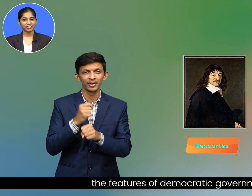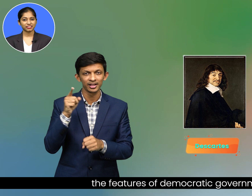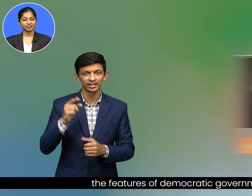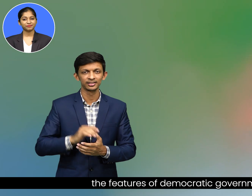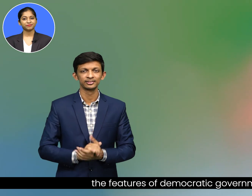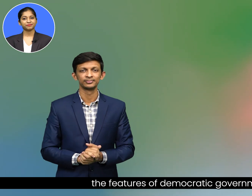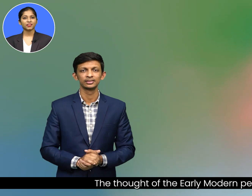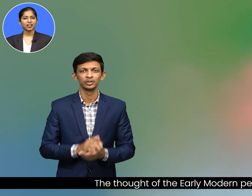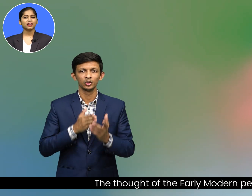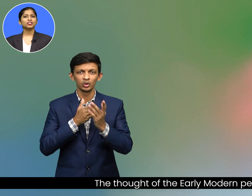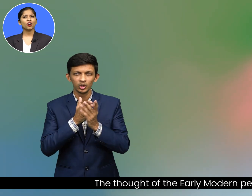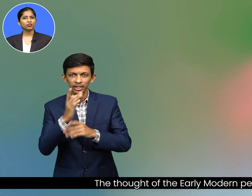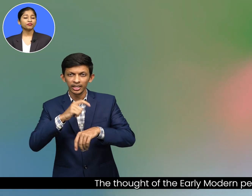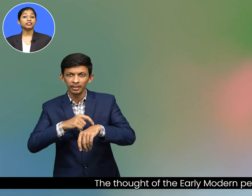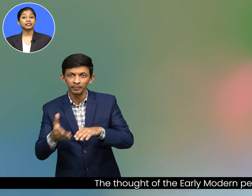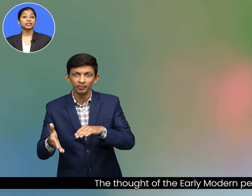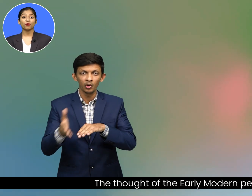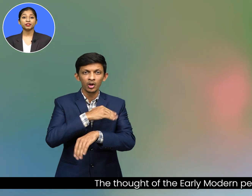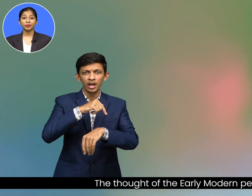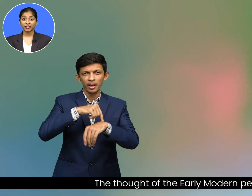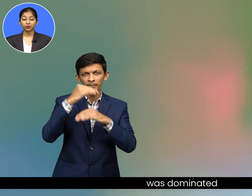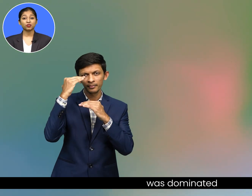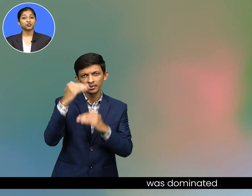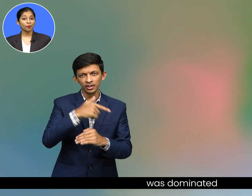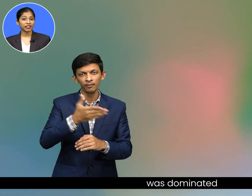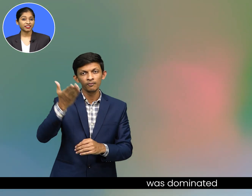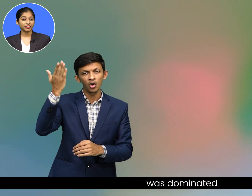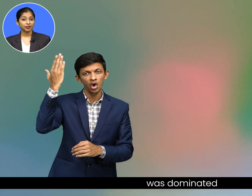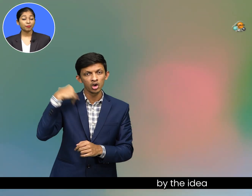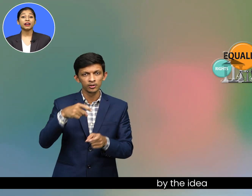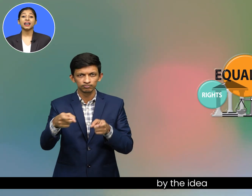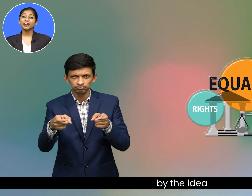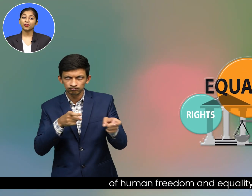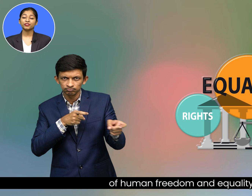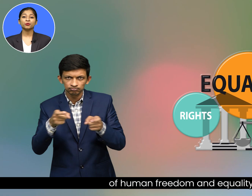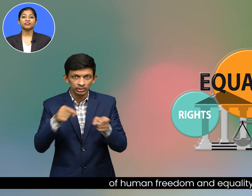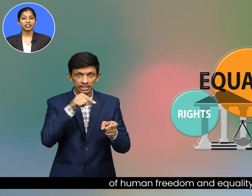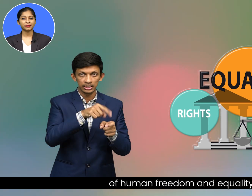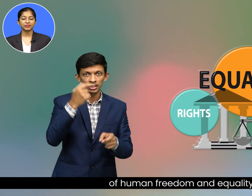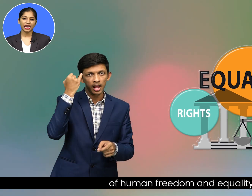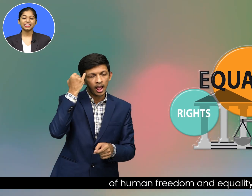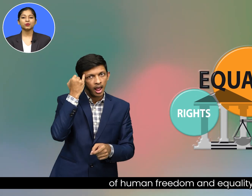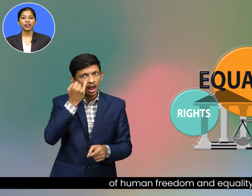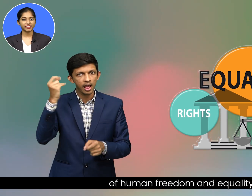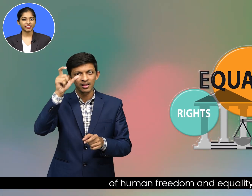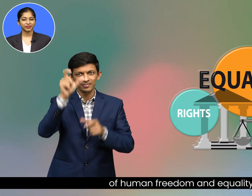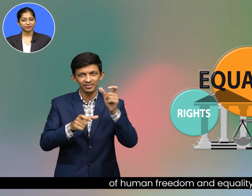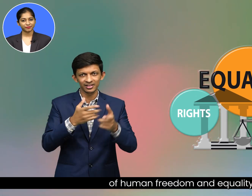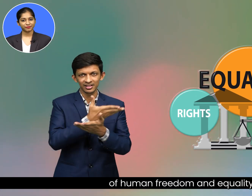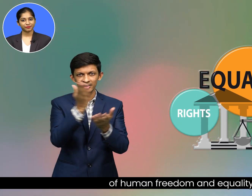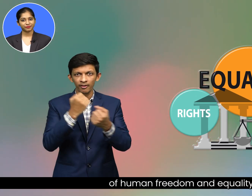government. The thought of the early modern period was dominated by the idea of human freedom and